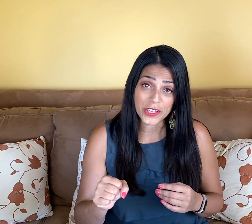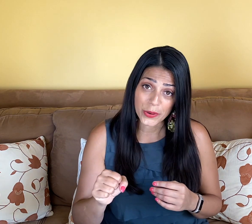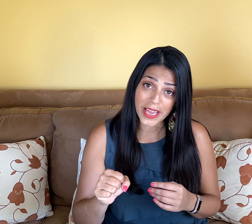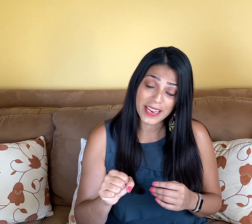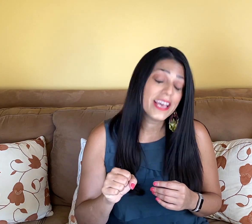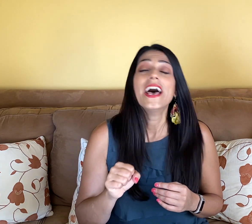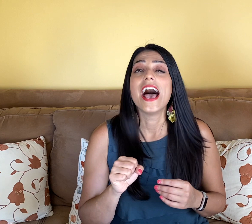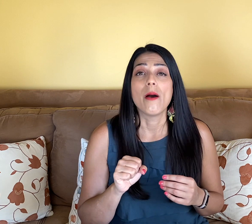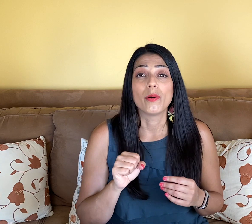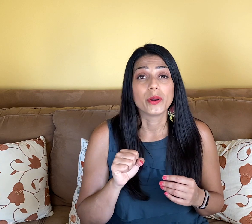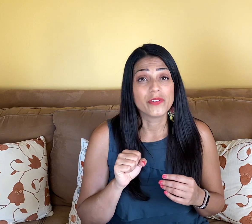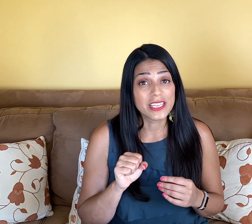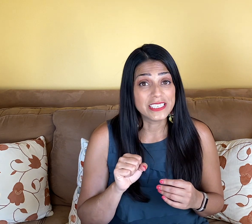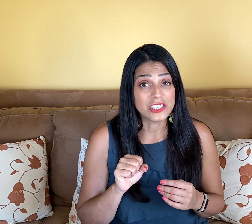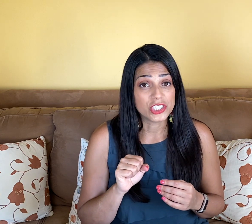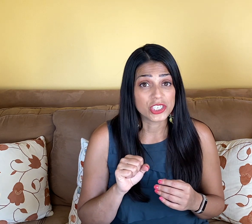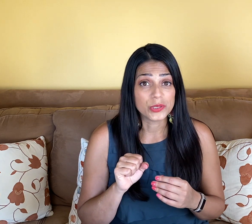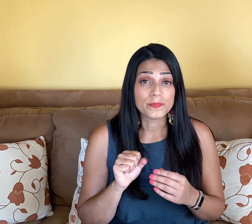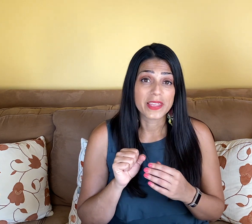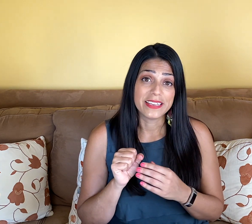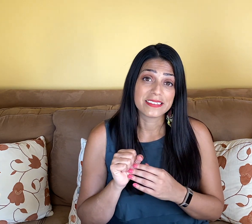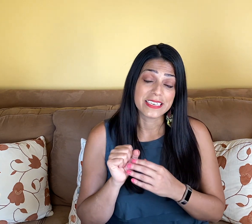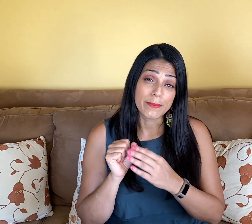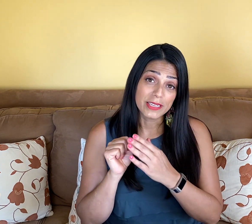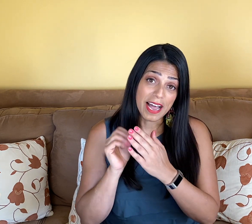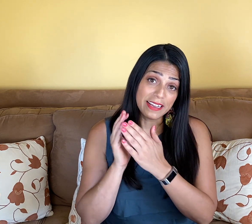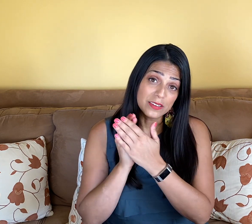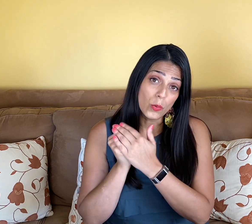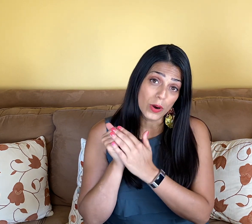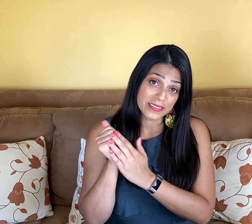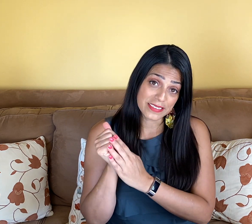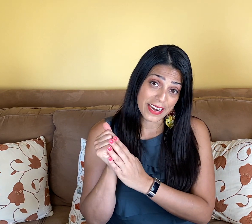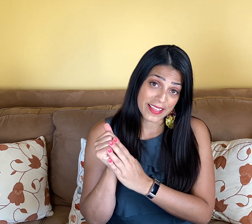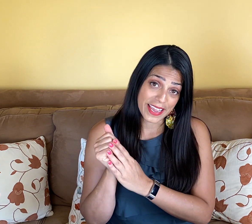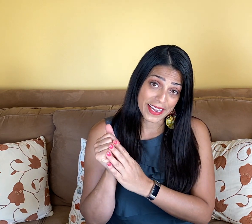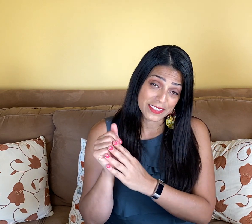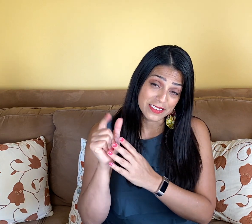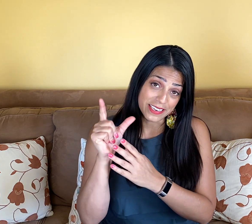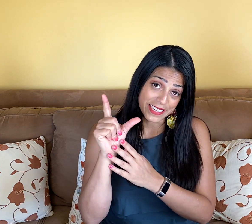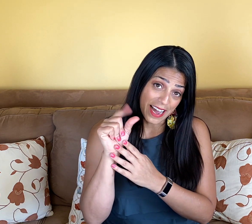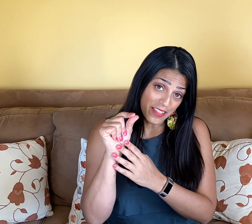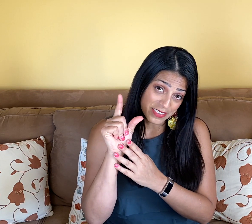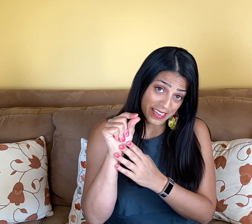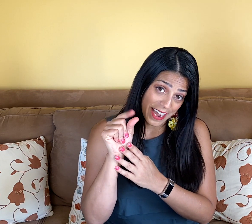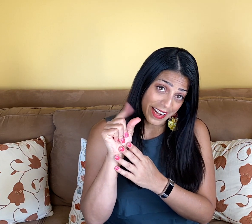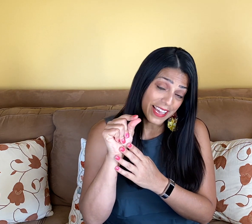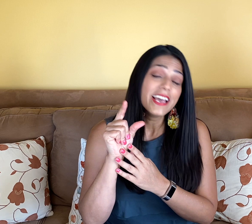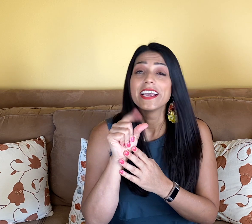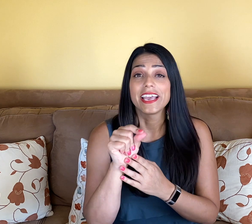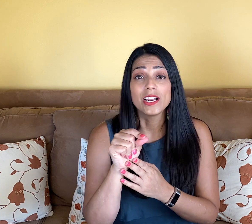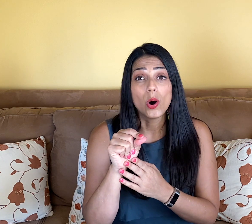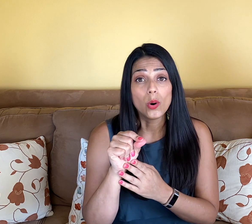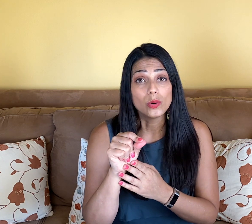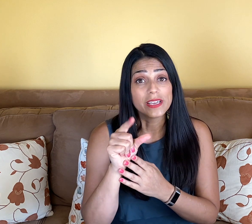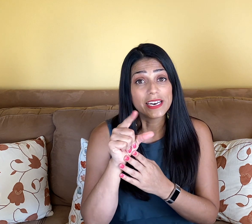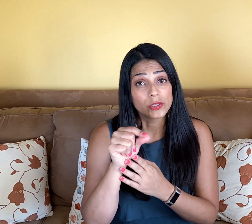unit. And what we really need to do is stabilize one side of the hand so that the other side can hold and